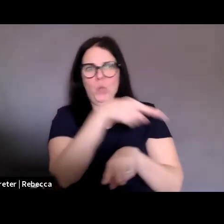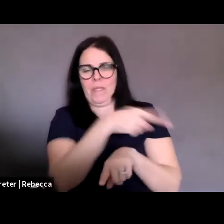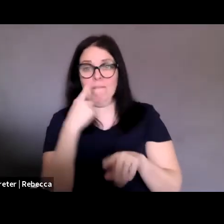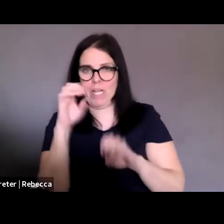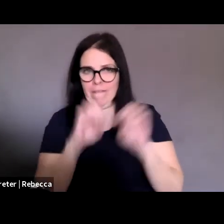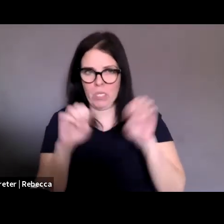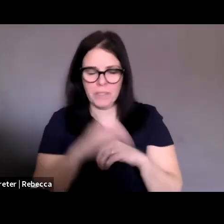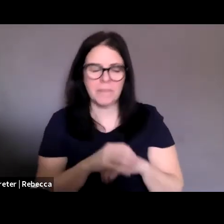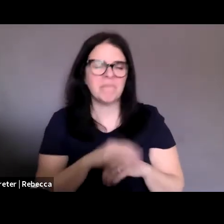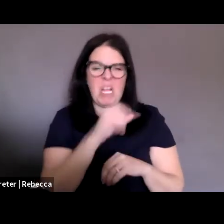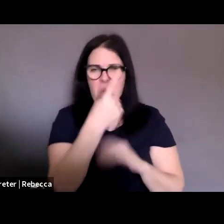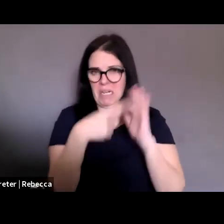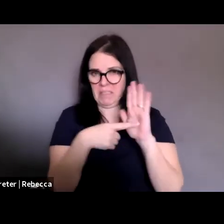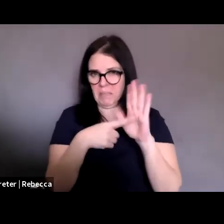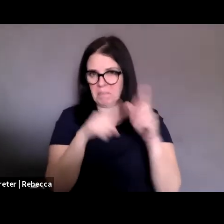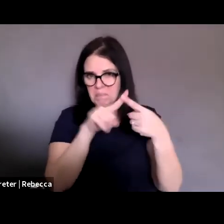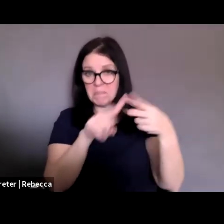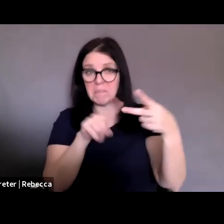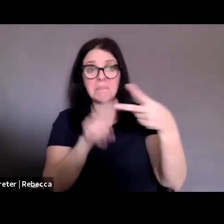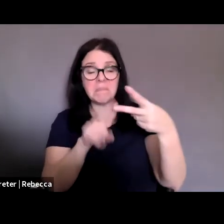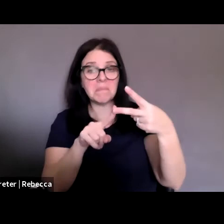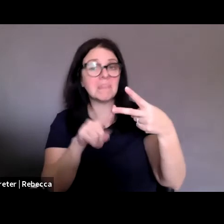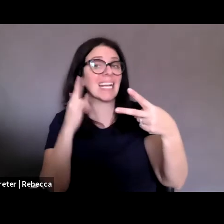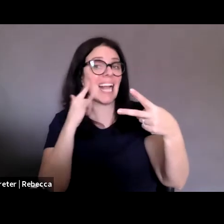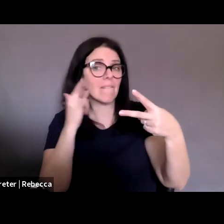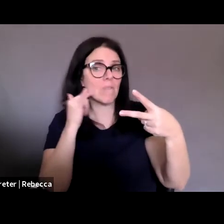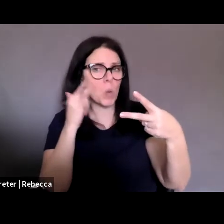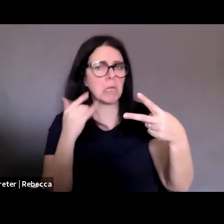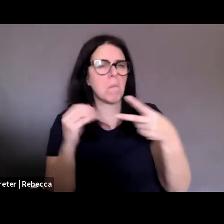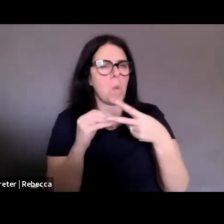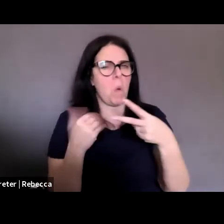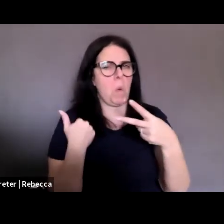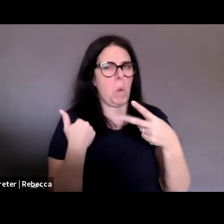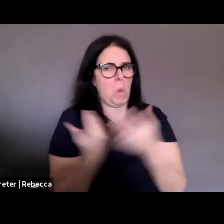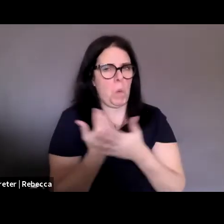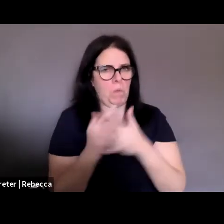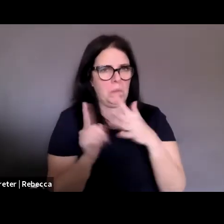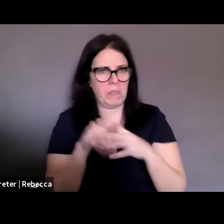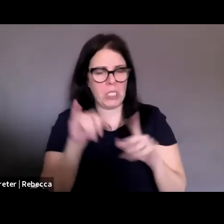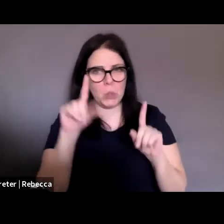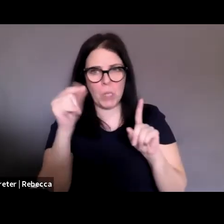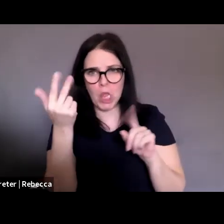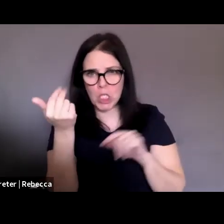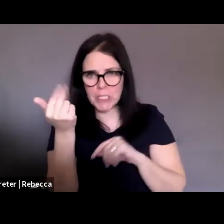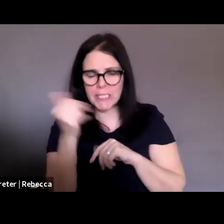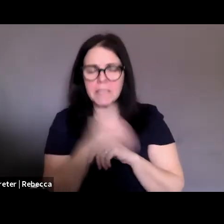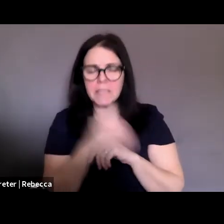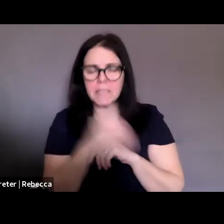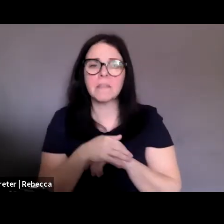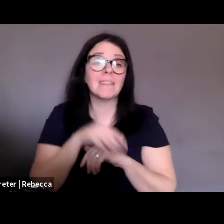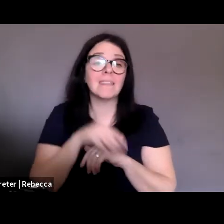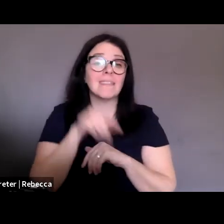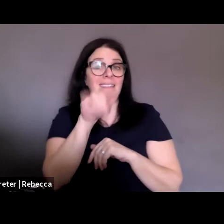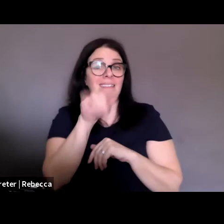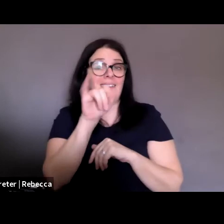Second example is from California more recently. In this case, the mother could tell that the